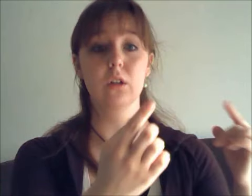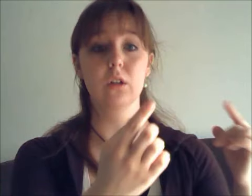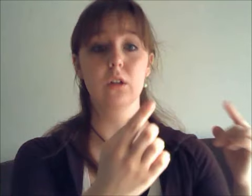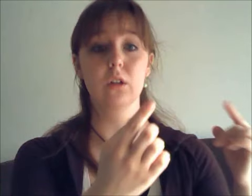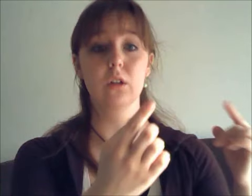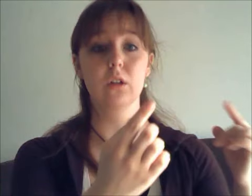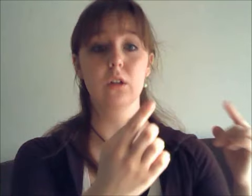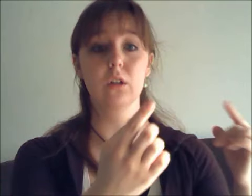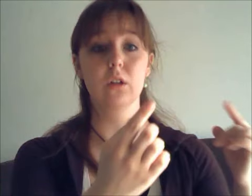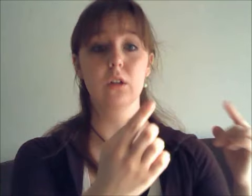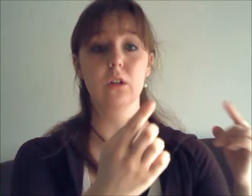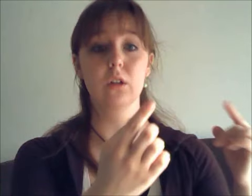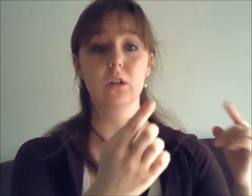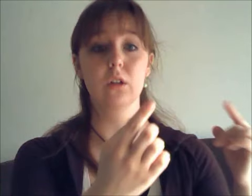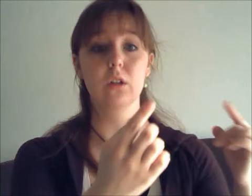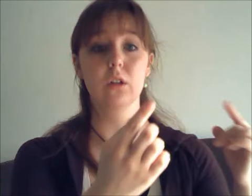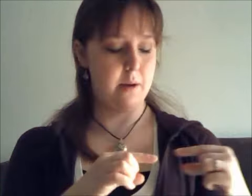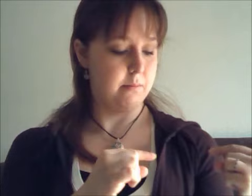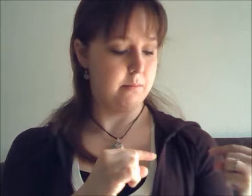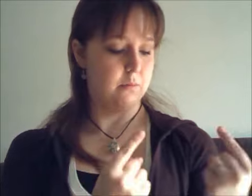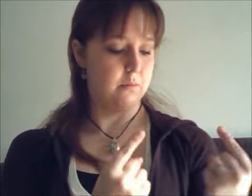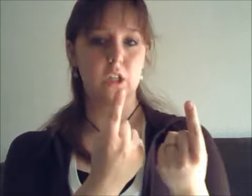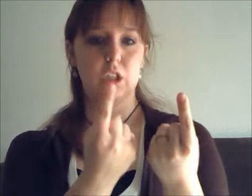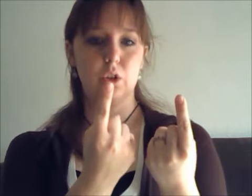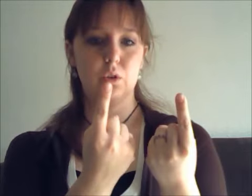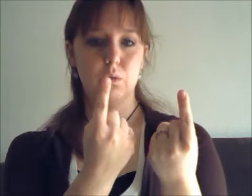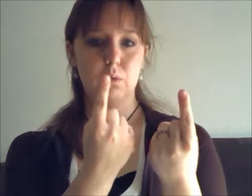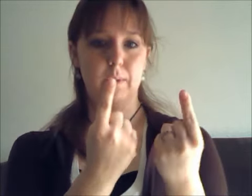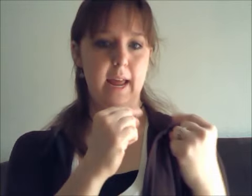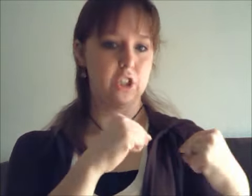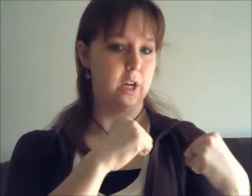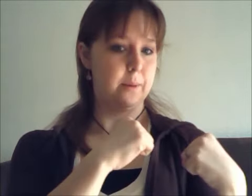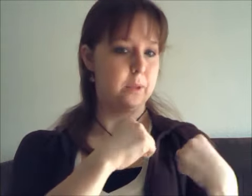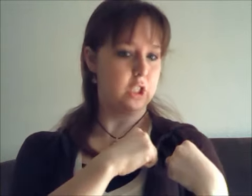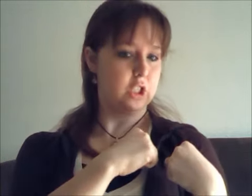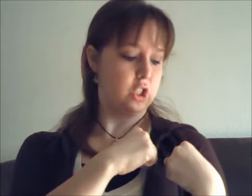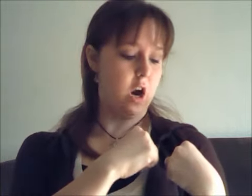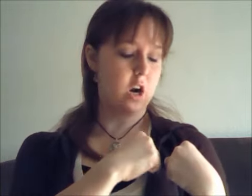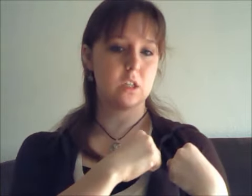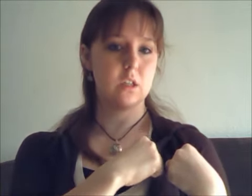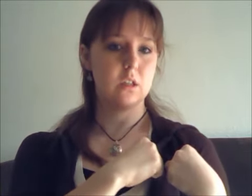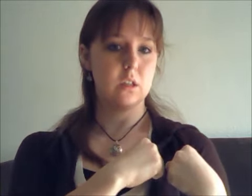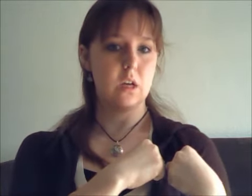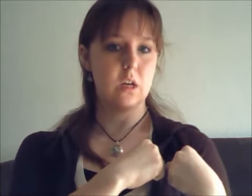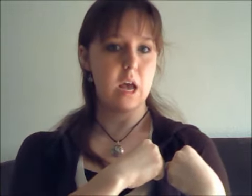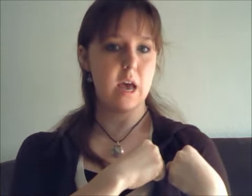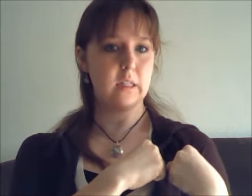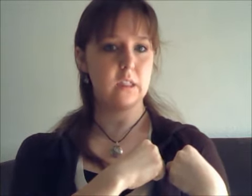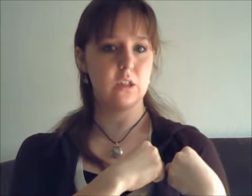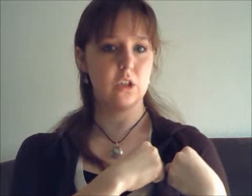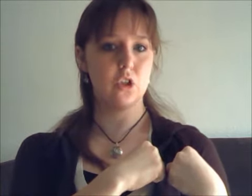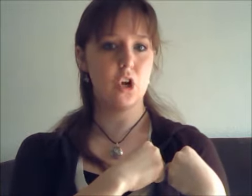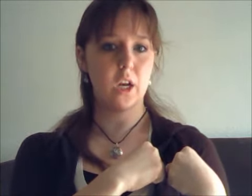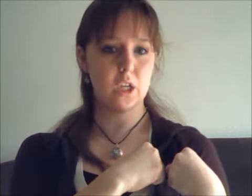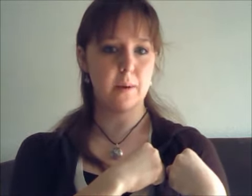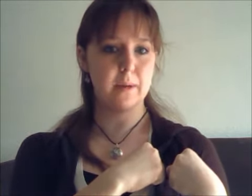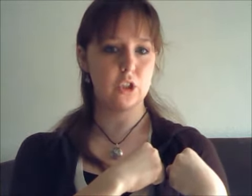point, he'd been lying to both of them. You're going to do the one hand shape. You're going to start at your non-dominant